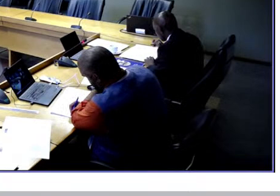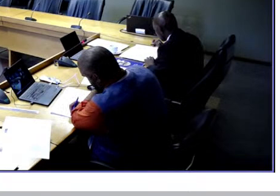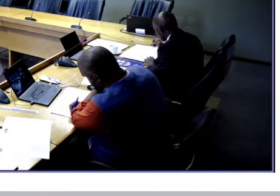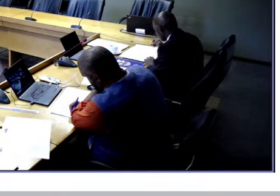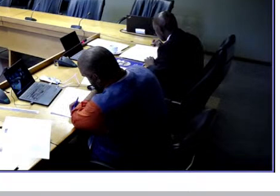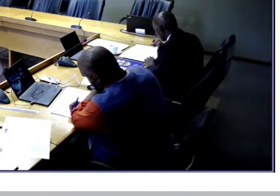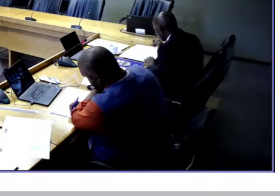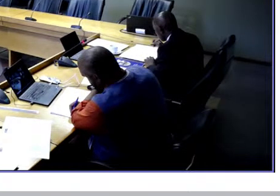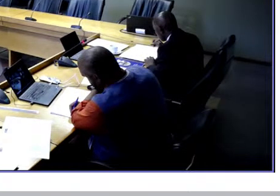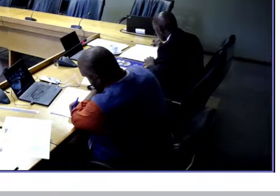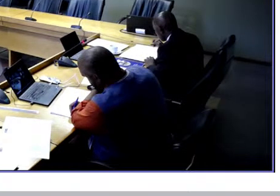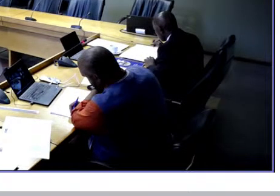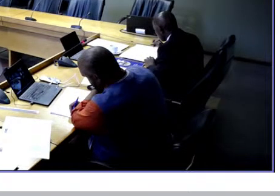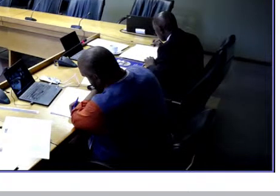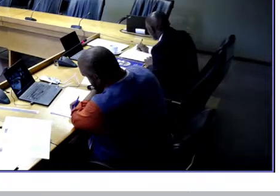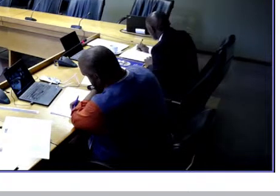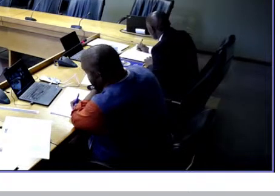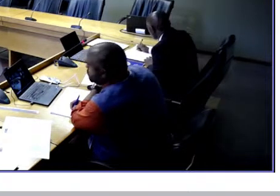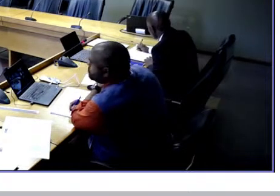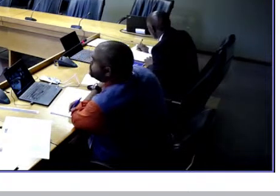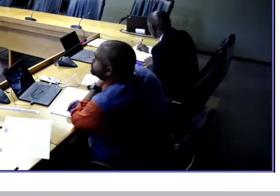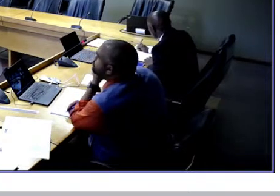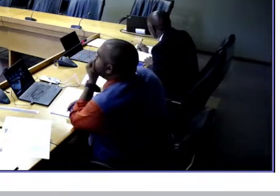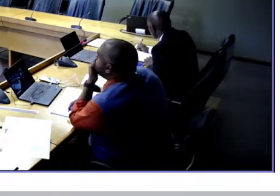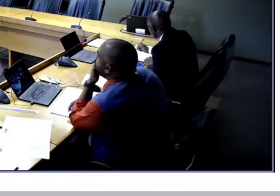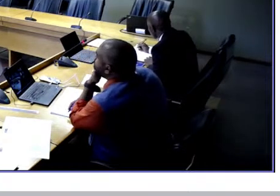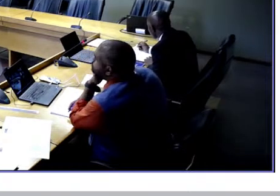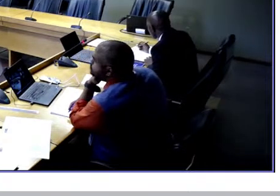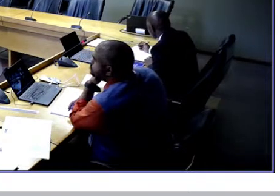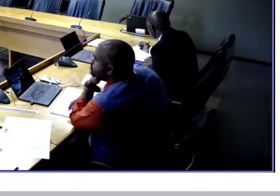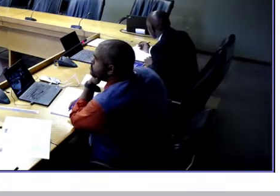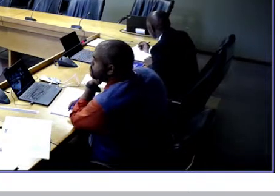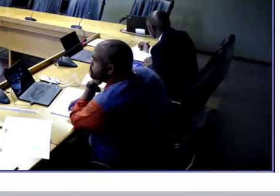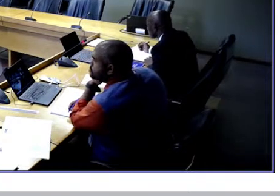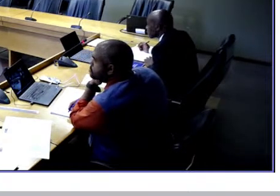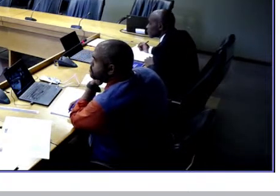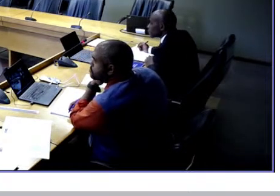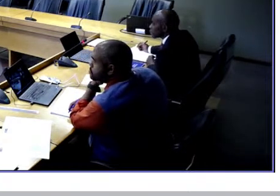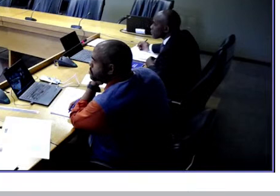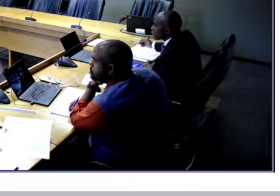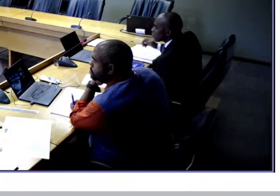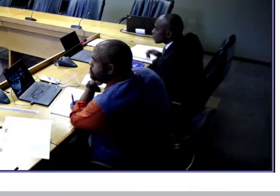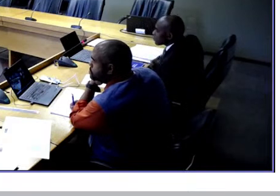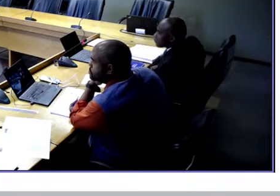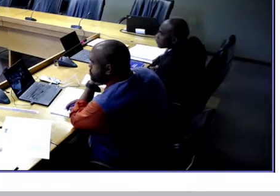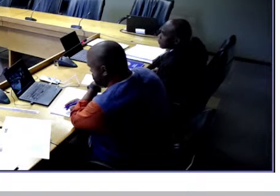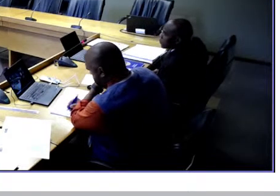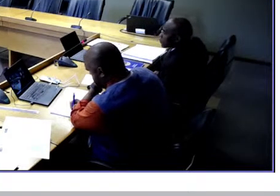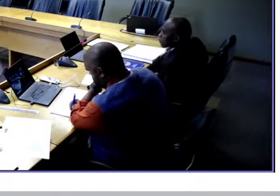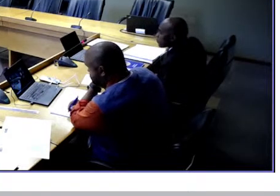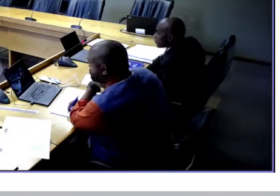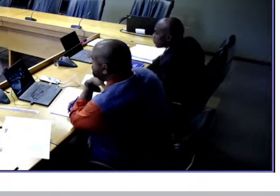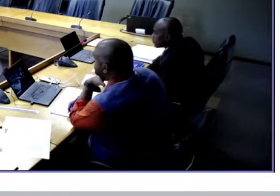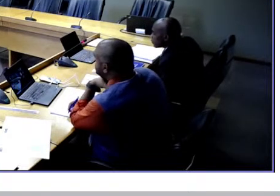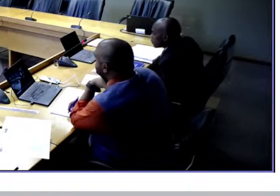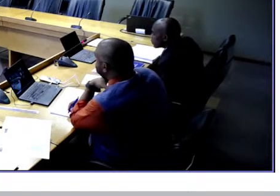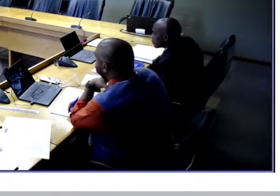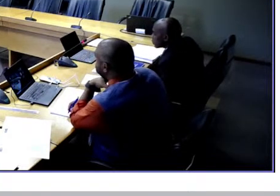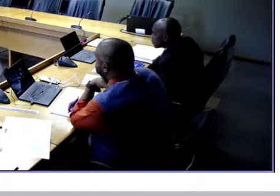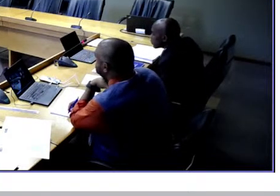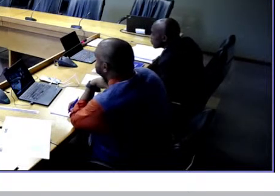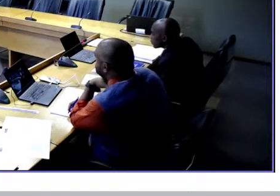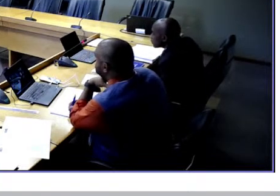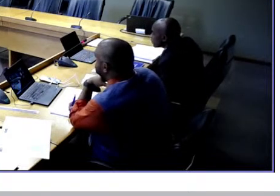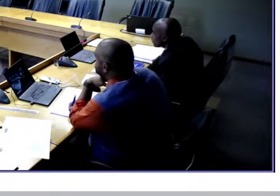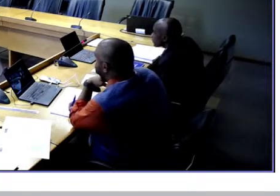I would maybe just a request from the department. I think on the issue of location,